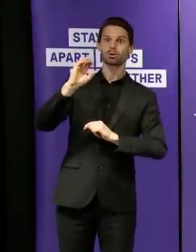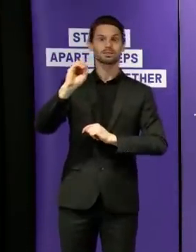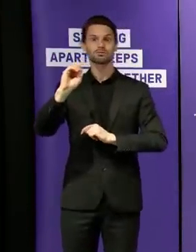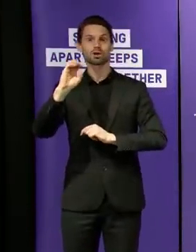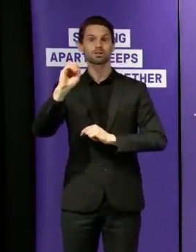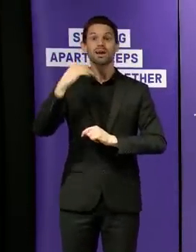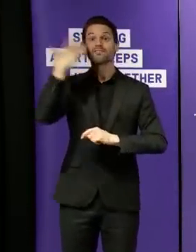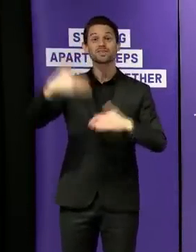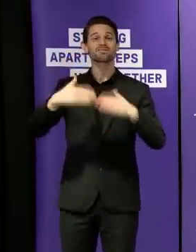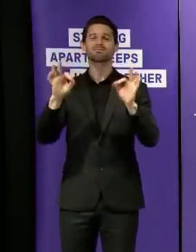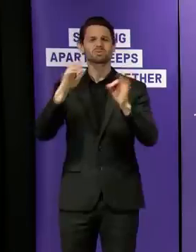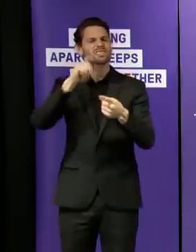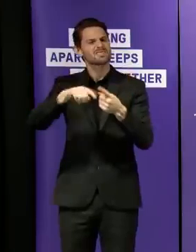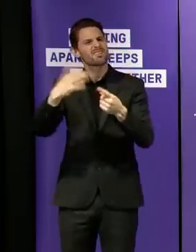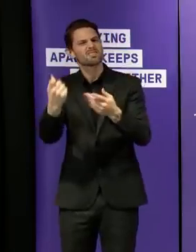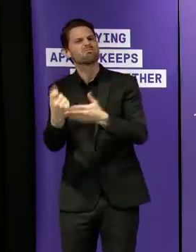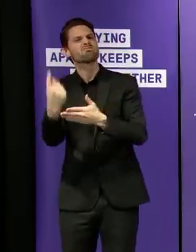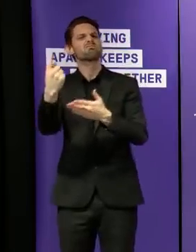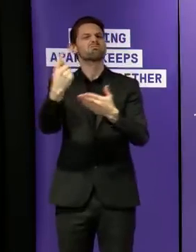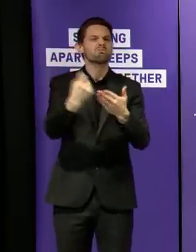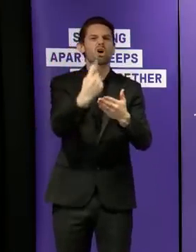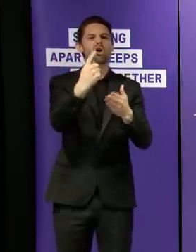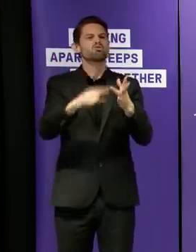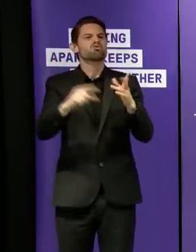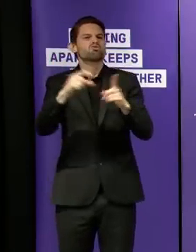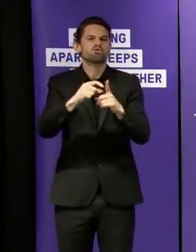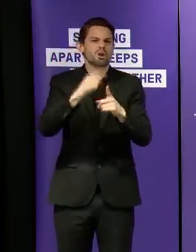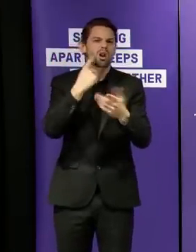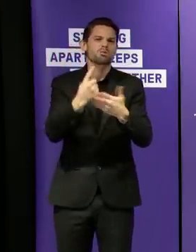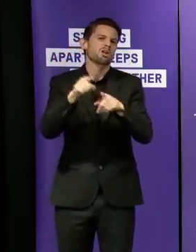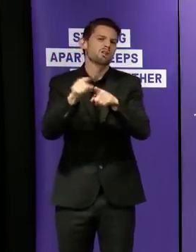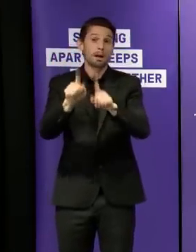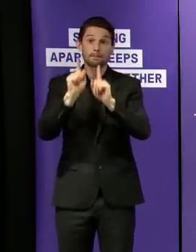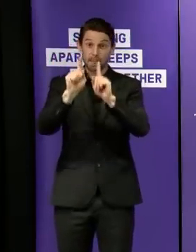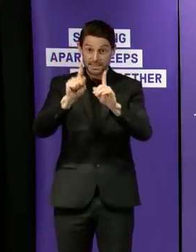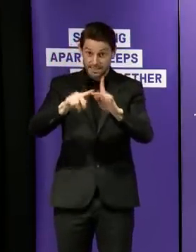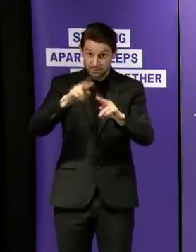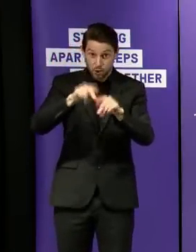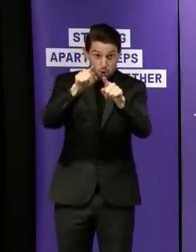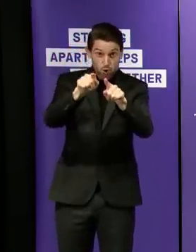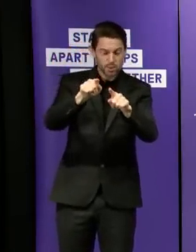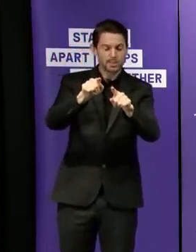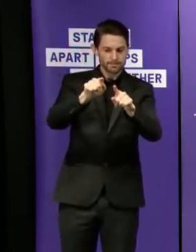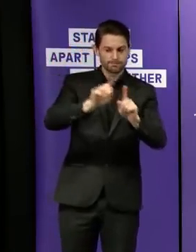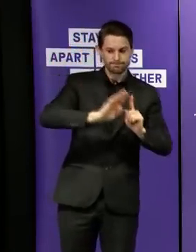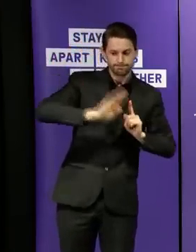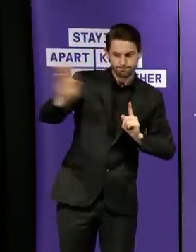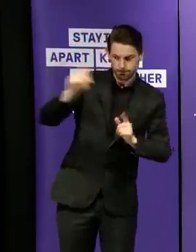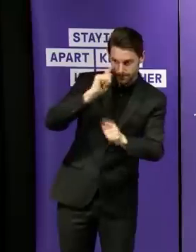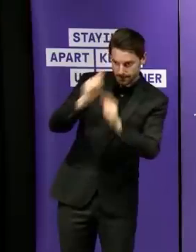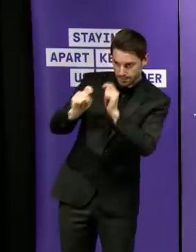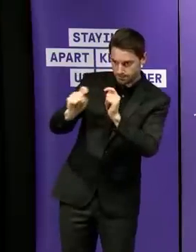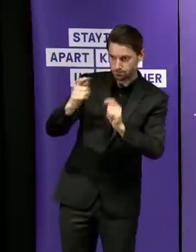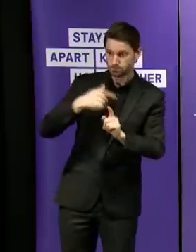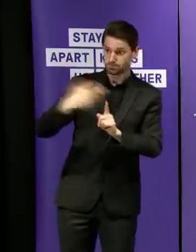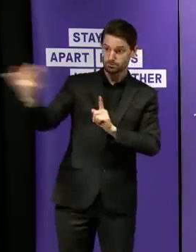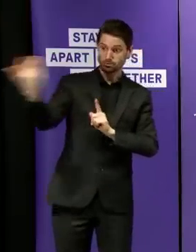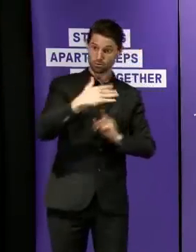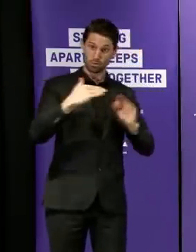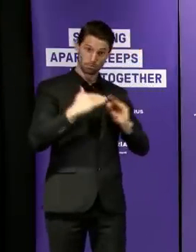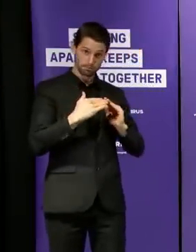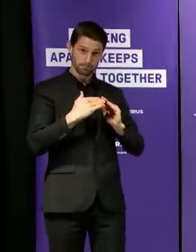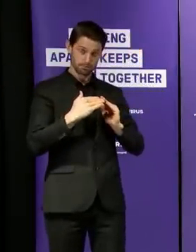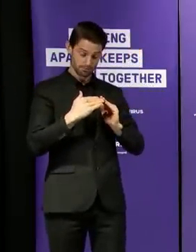cases. The other way to look at it, you can, if you get tested, or if someone else gets tested and then that requires you to get